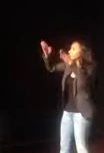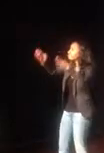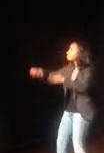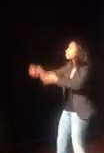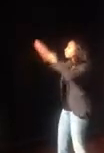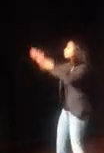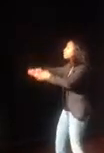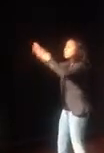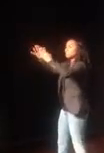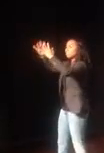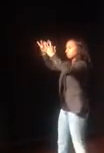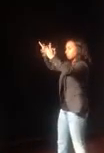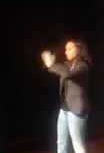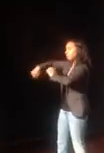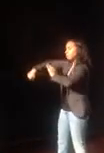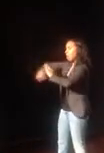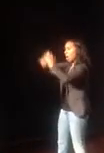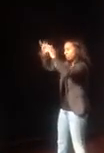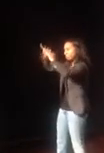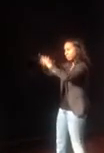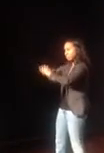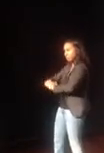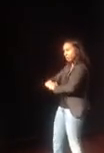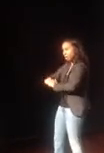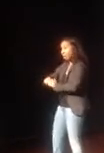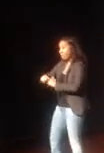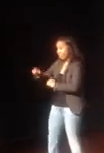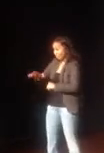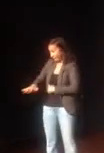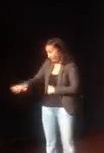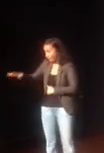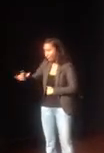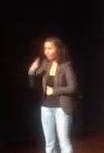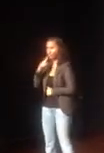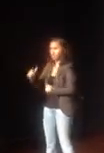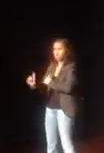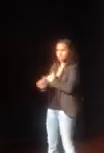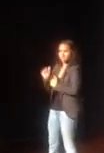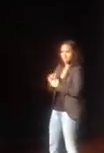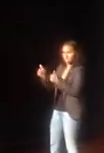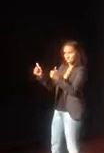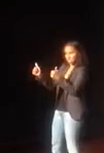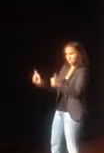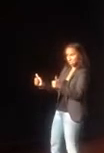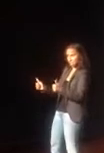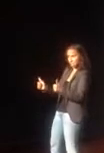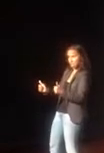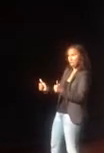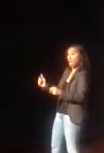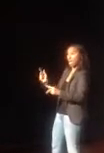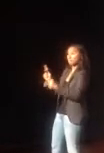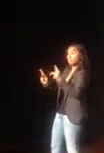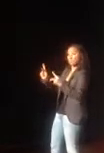where my siblings and I played manhunt in alleyways and backyards which consisted of demolished infrastructure.